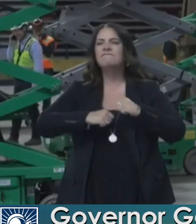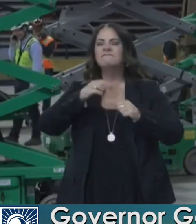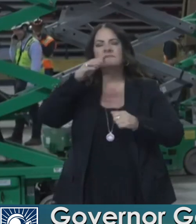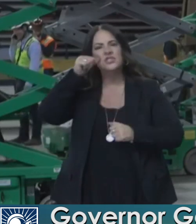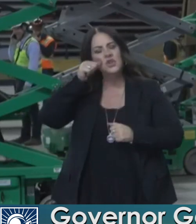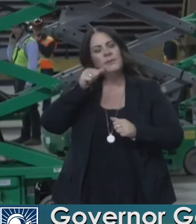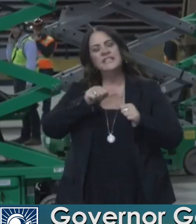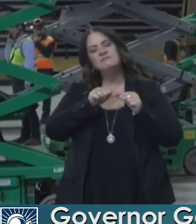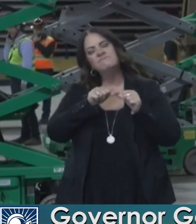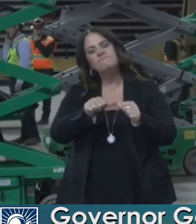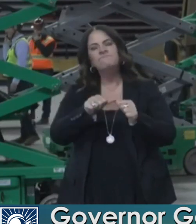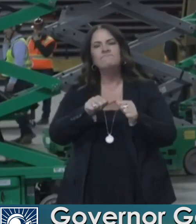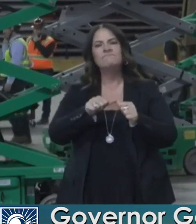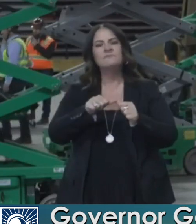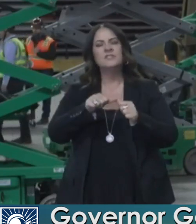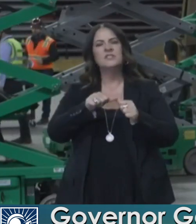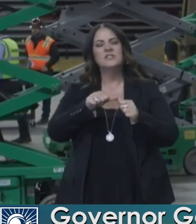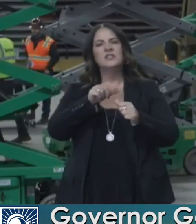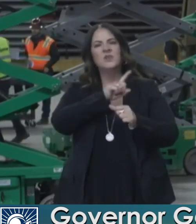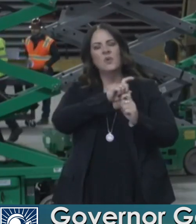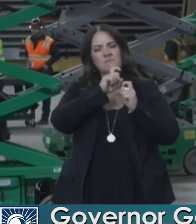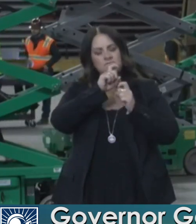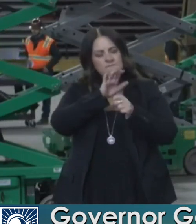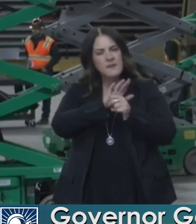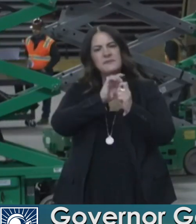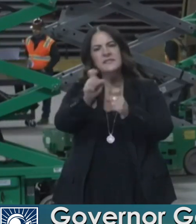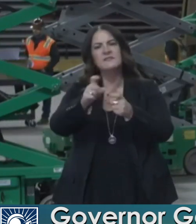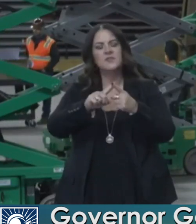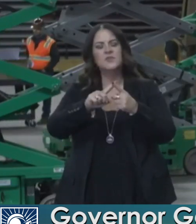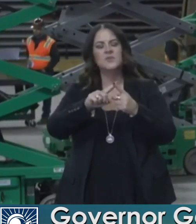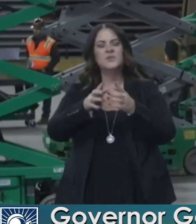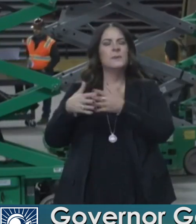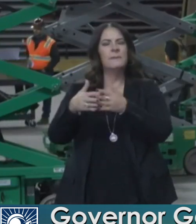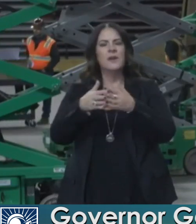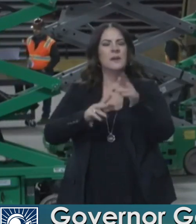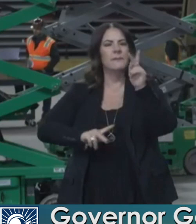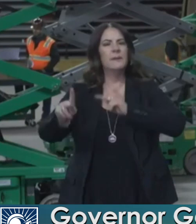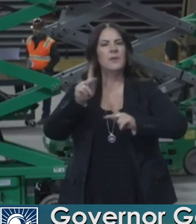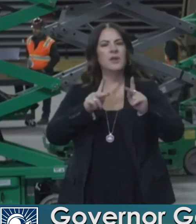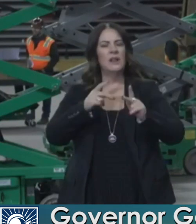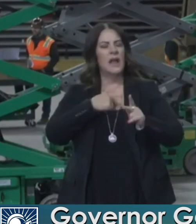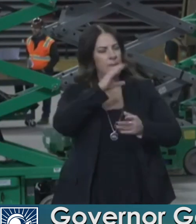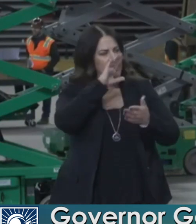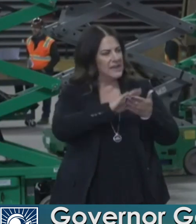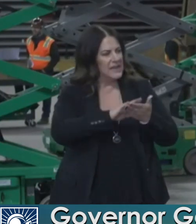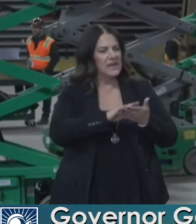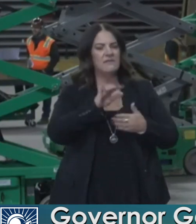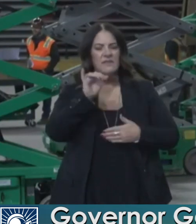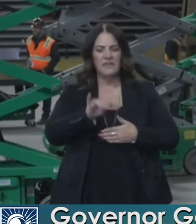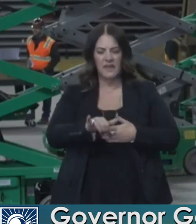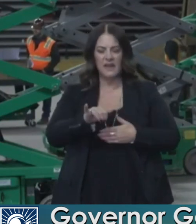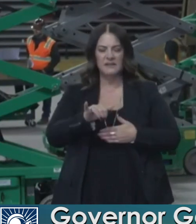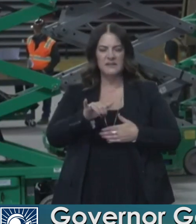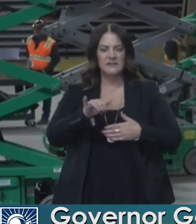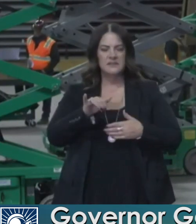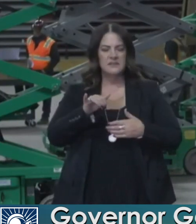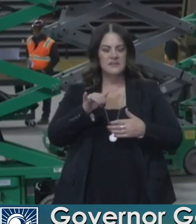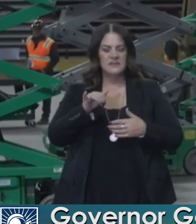determination of the American people. So I fully believe, as bad as this invisible enemy